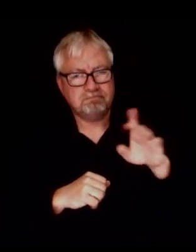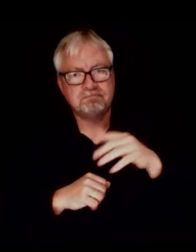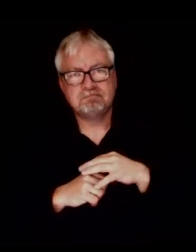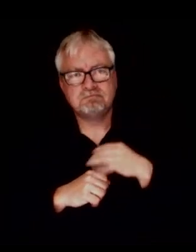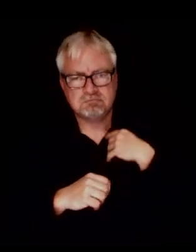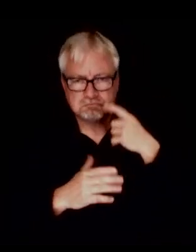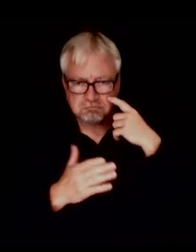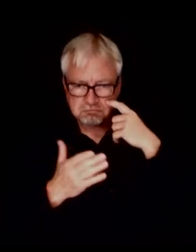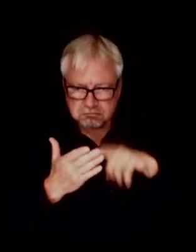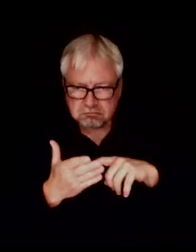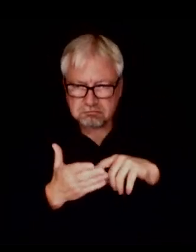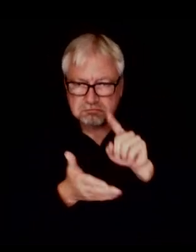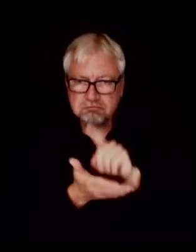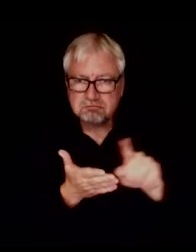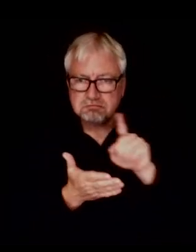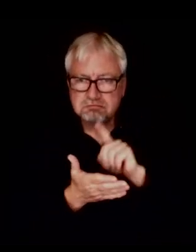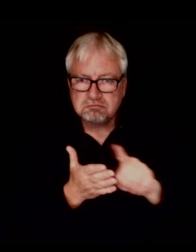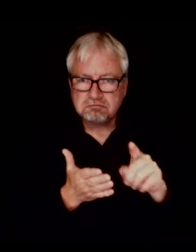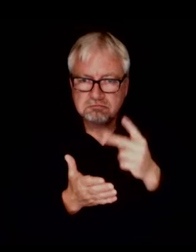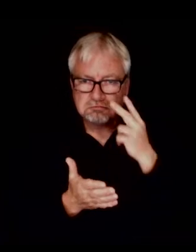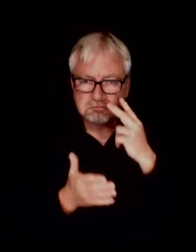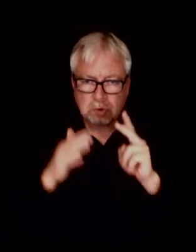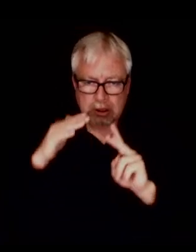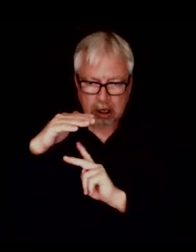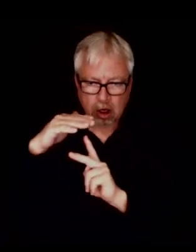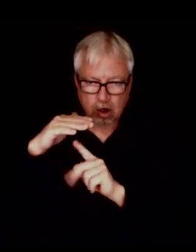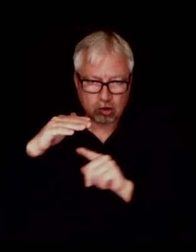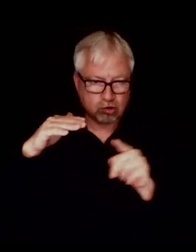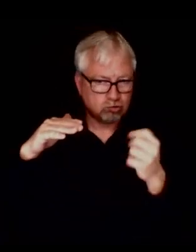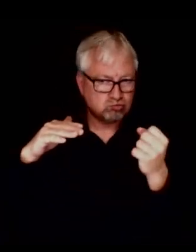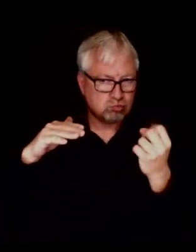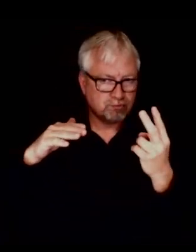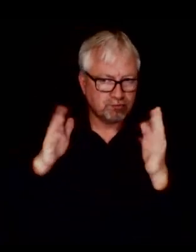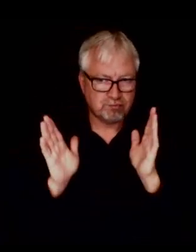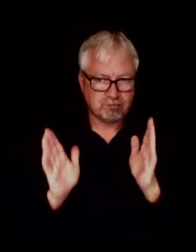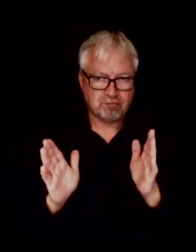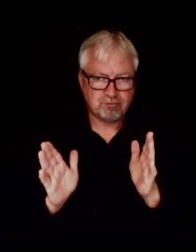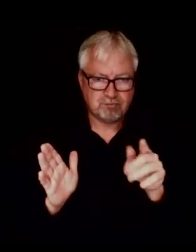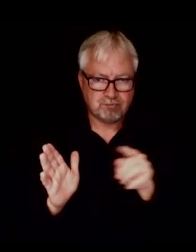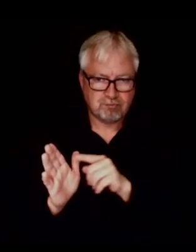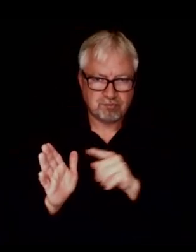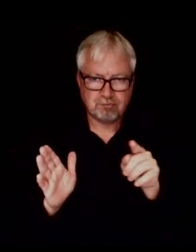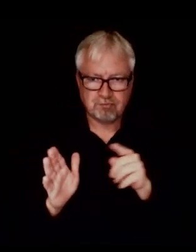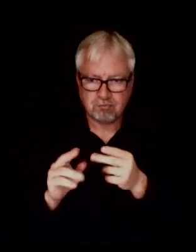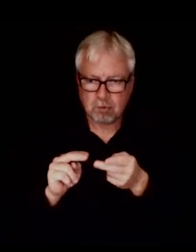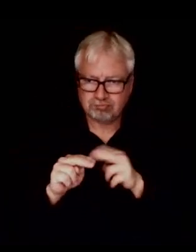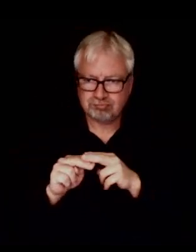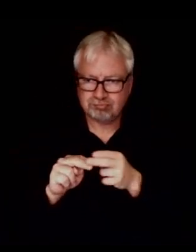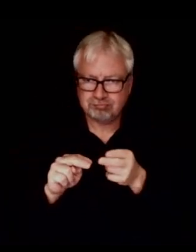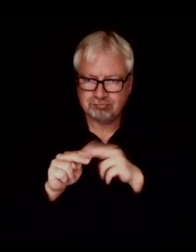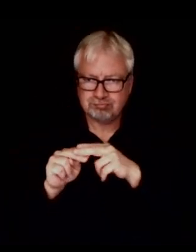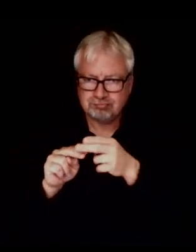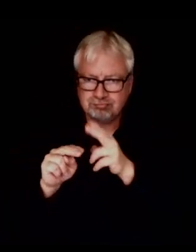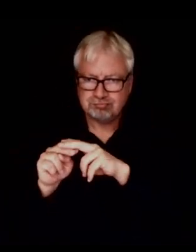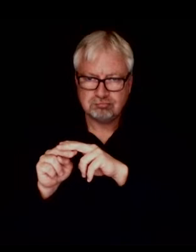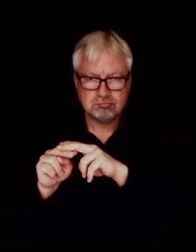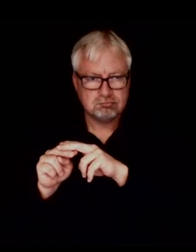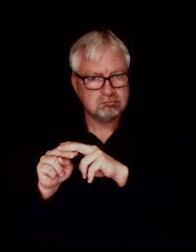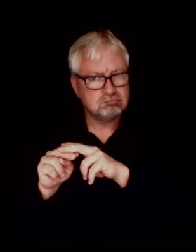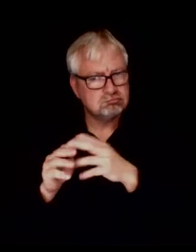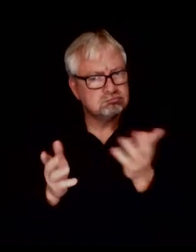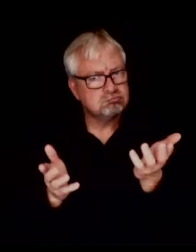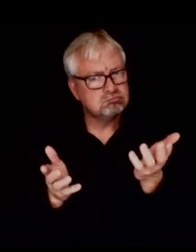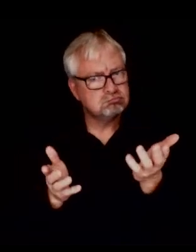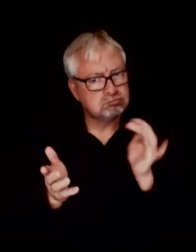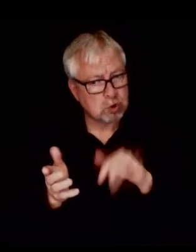student infections for the past week. But I wanted to ask if that is somewhat a circular argument. I mean,